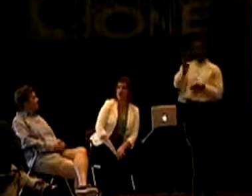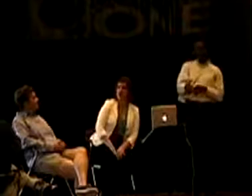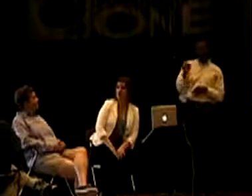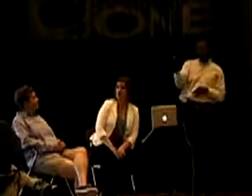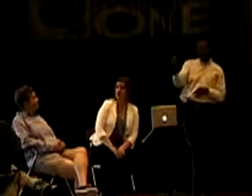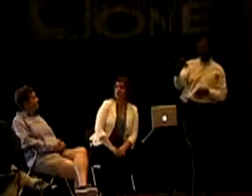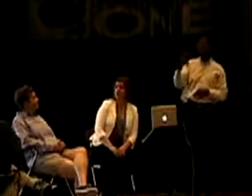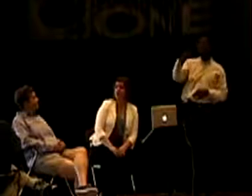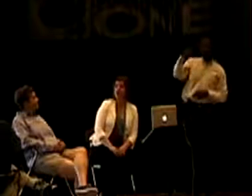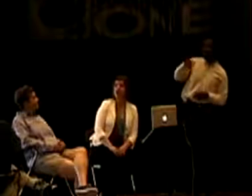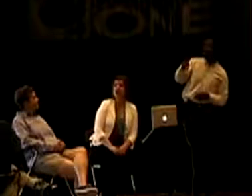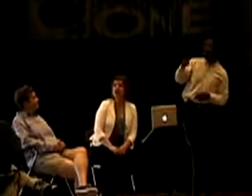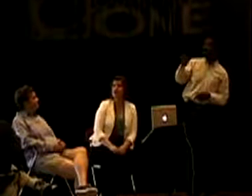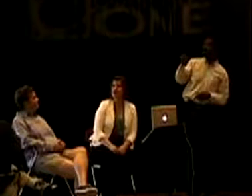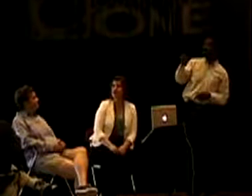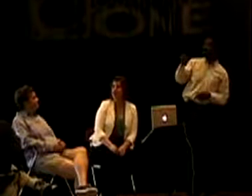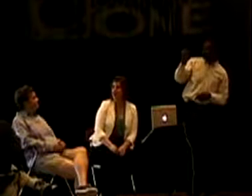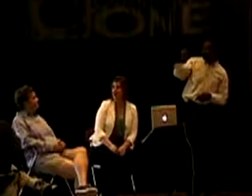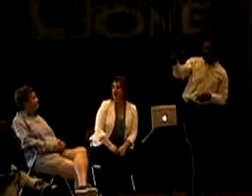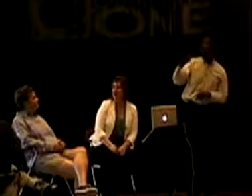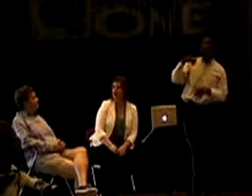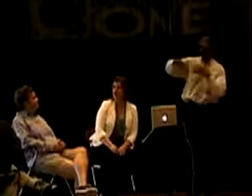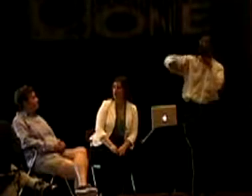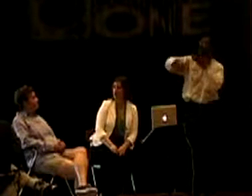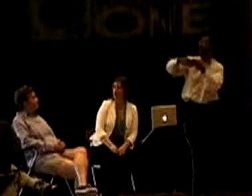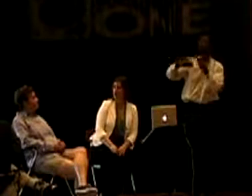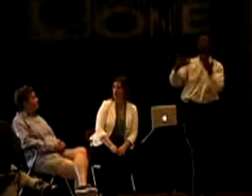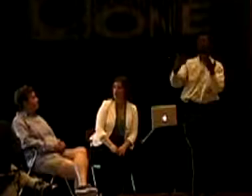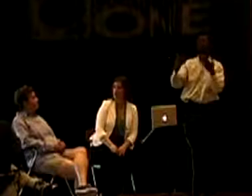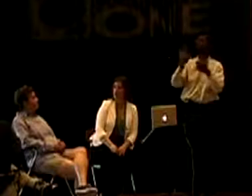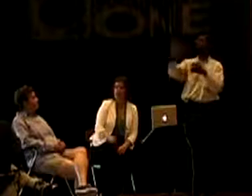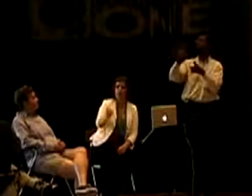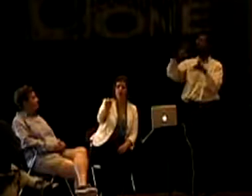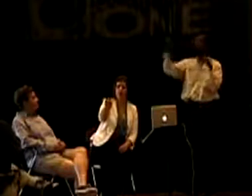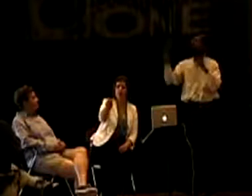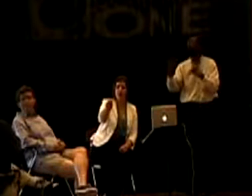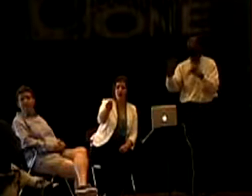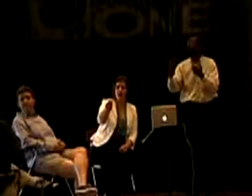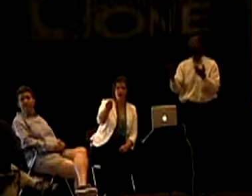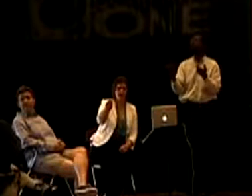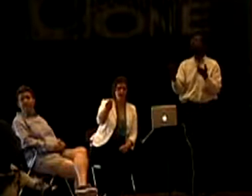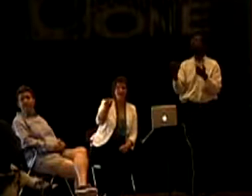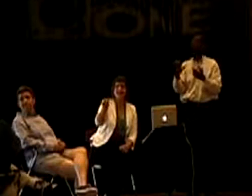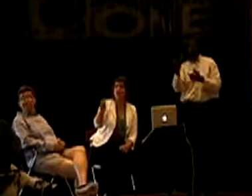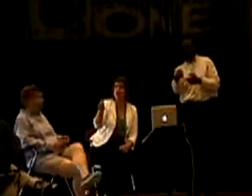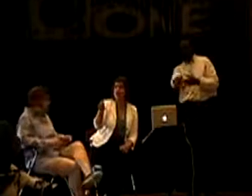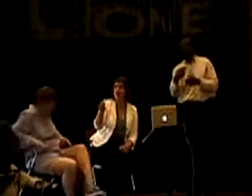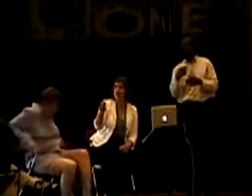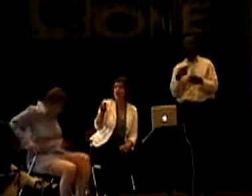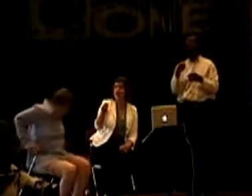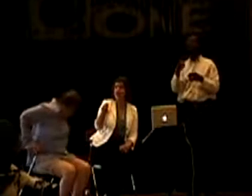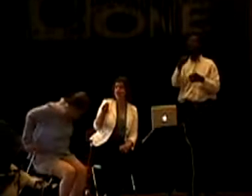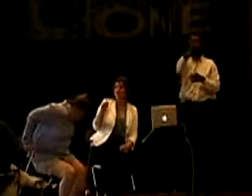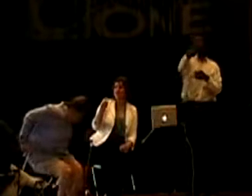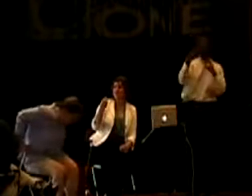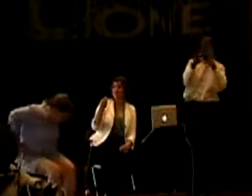Alberto, if you had anything you wanted to add about what it is. There was a comment about the precision of the